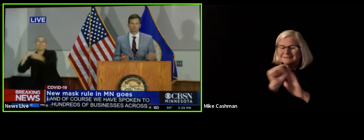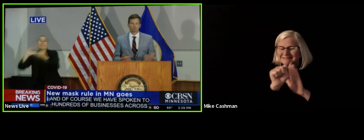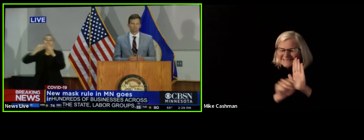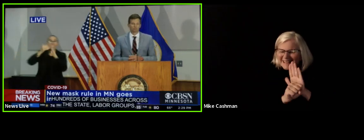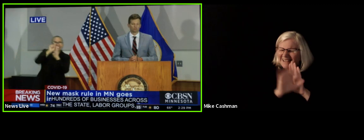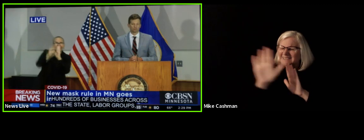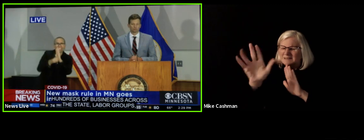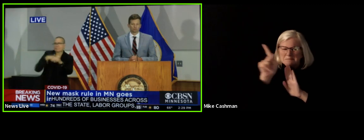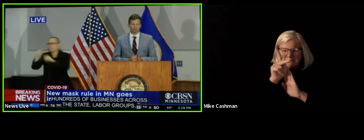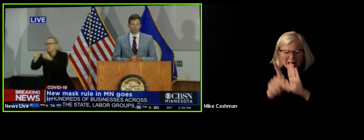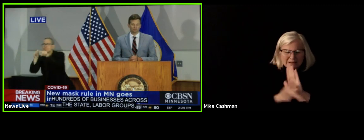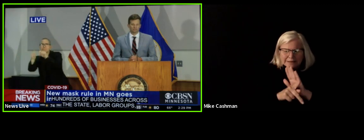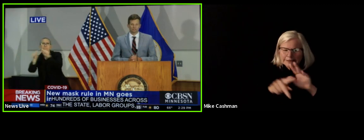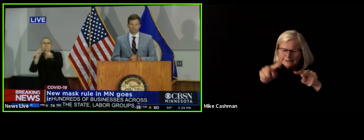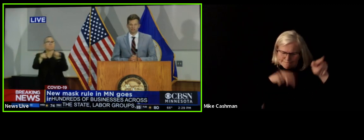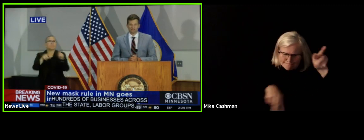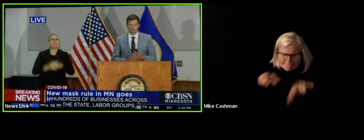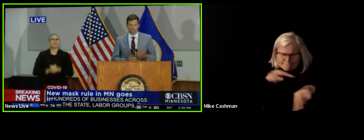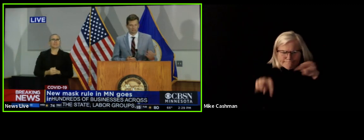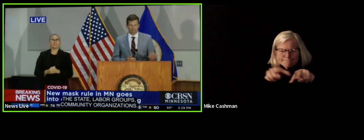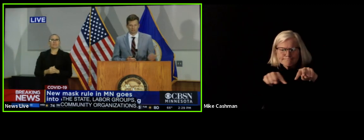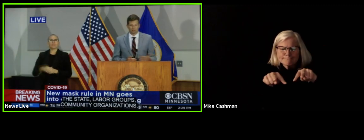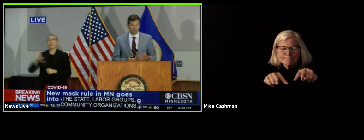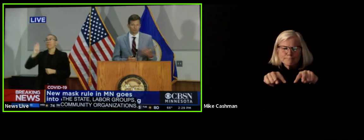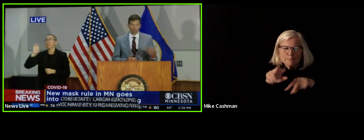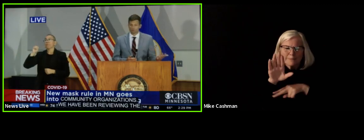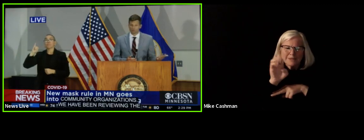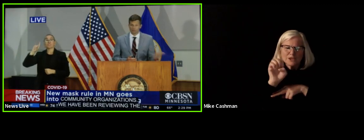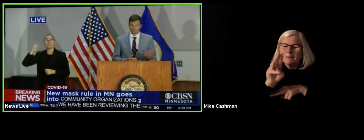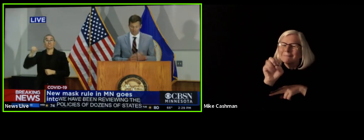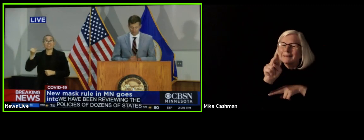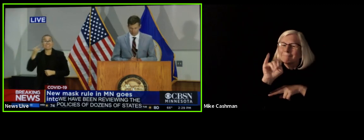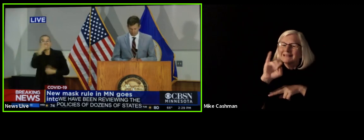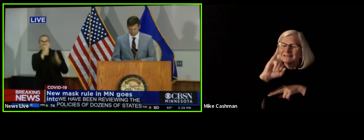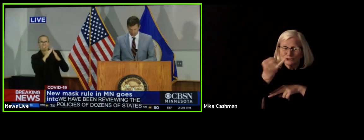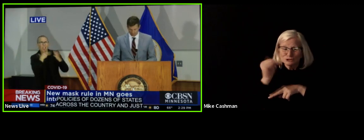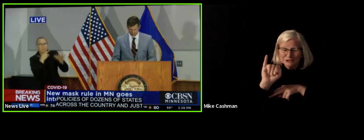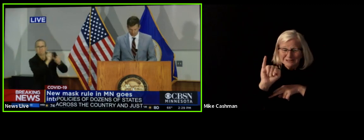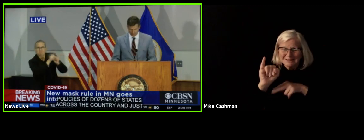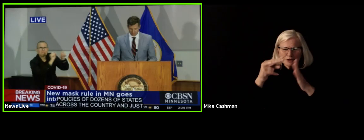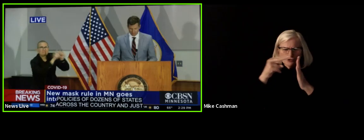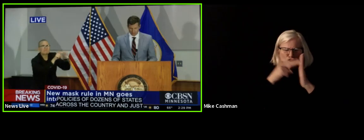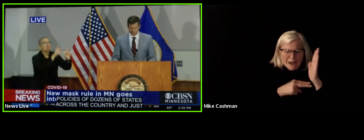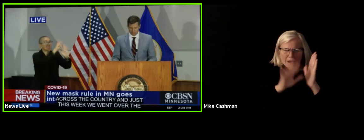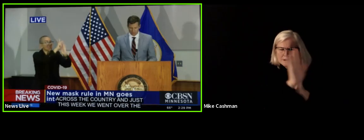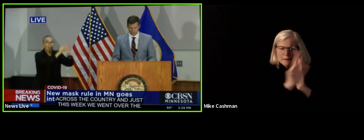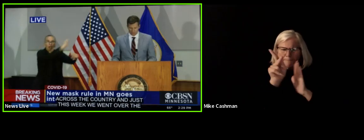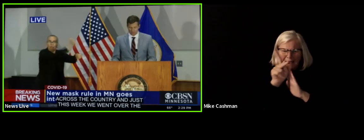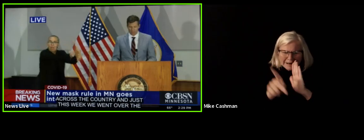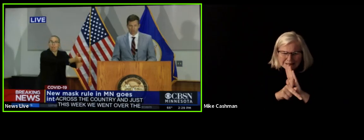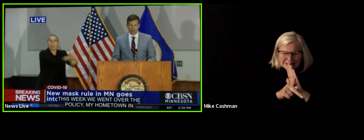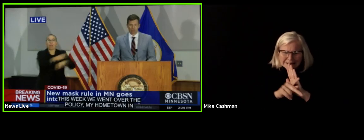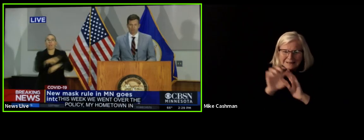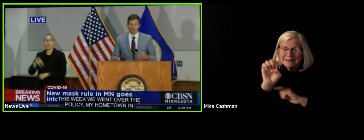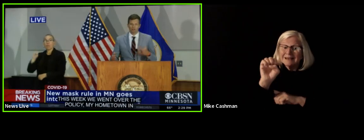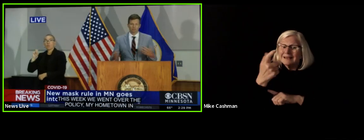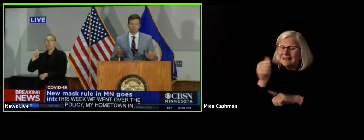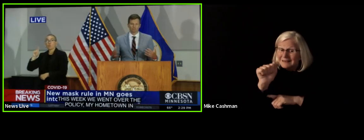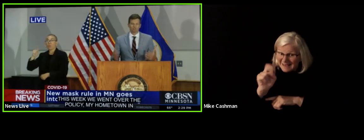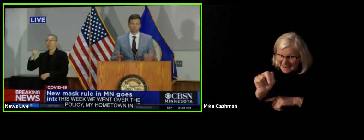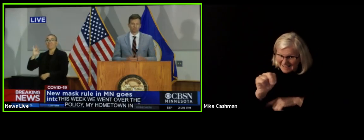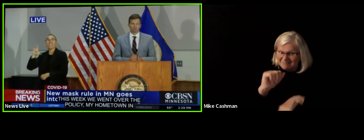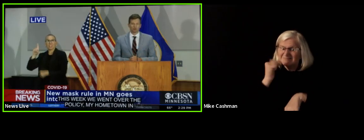week, Bemidji went forward with a policy. Egan last night, my hometown of Northfield last night, put a policy in place. So again, we at the state level are really following